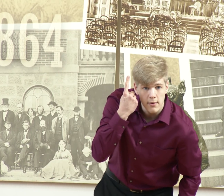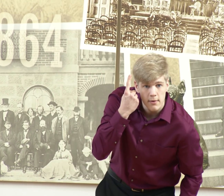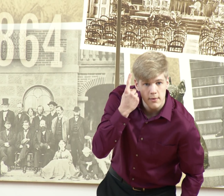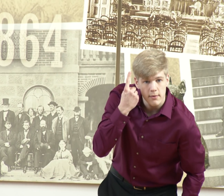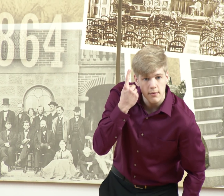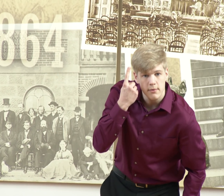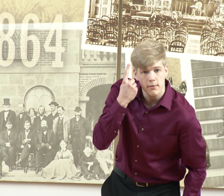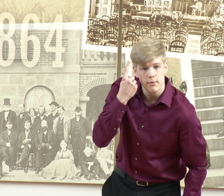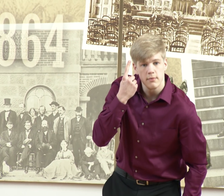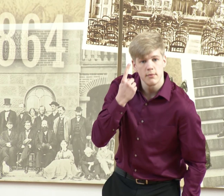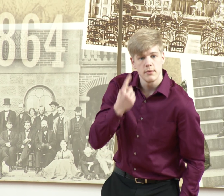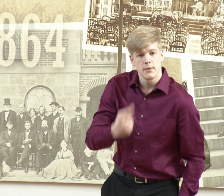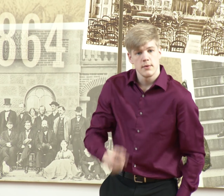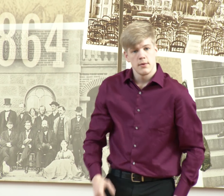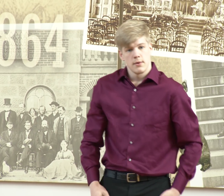my lines.